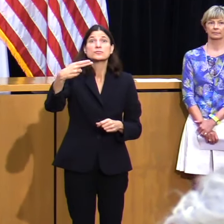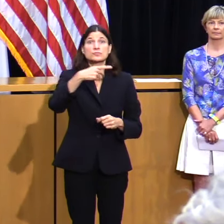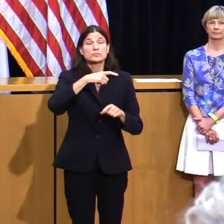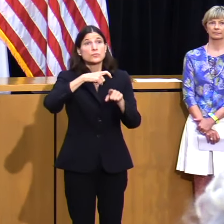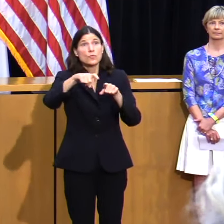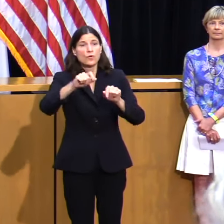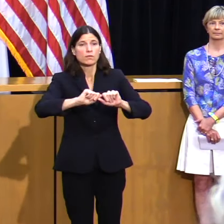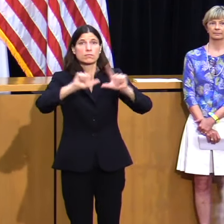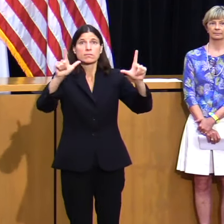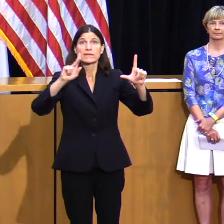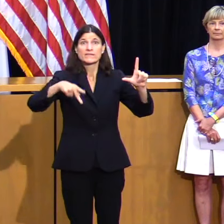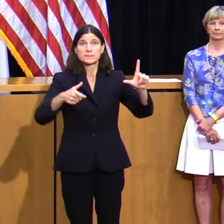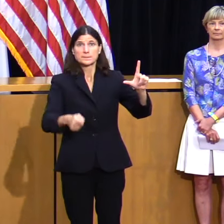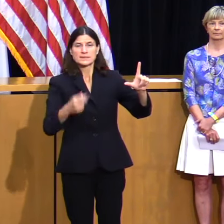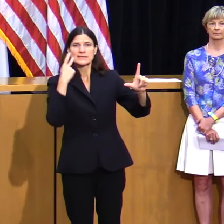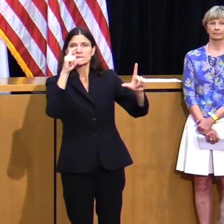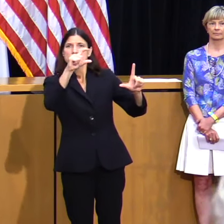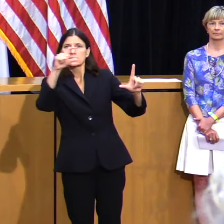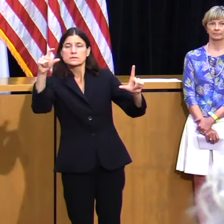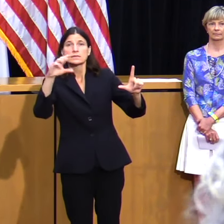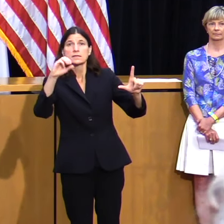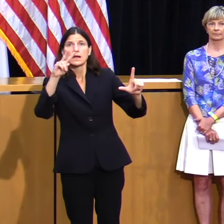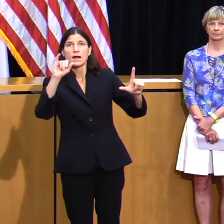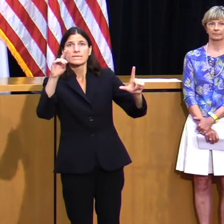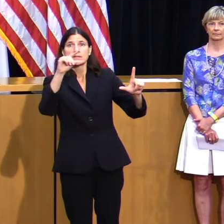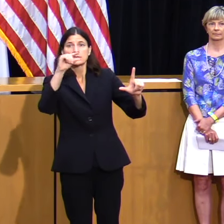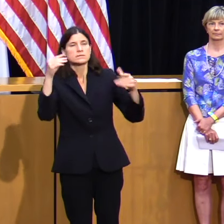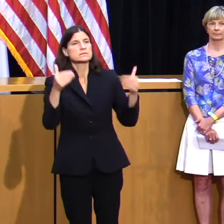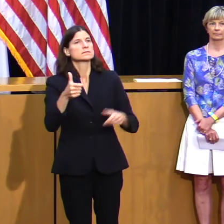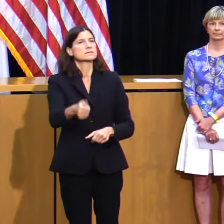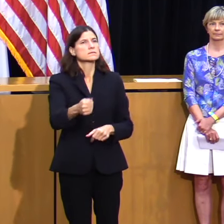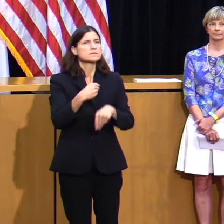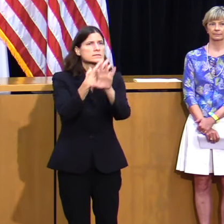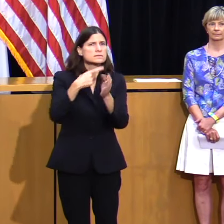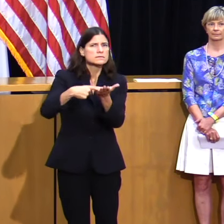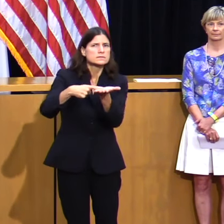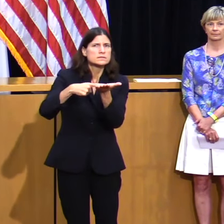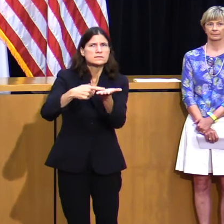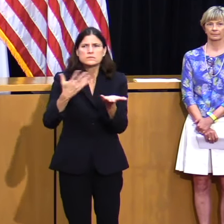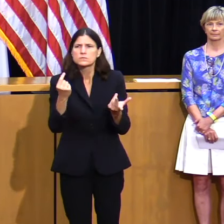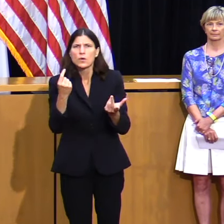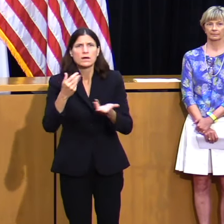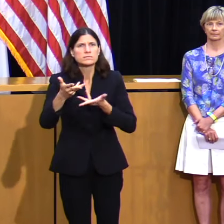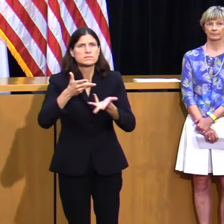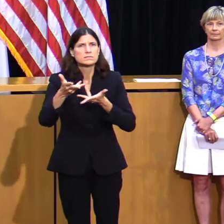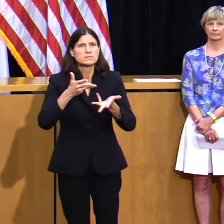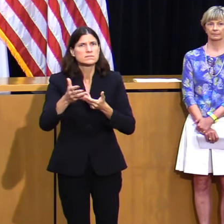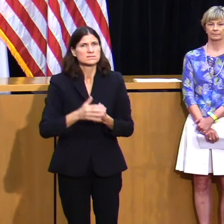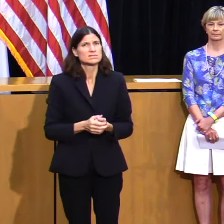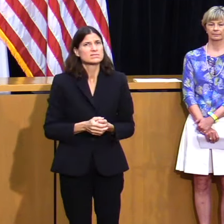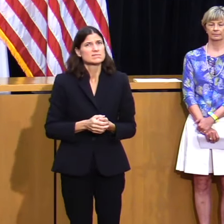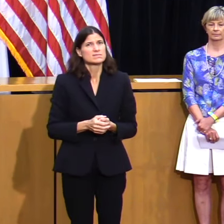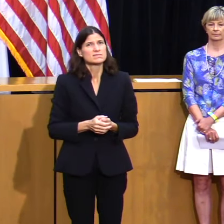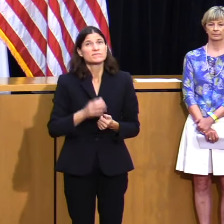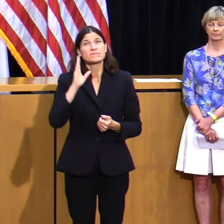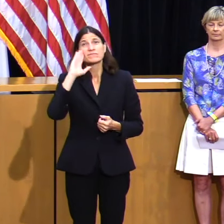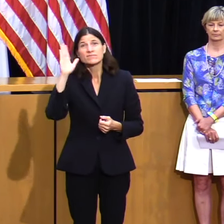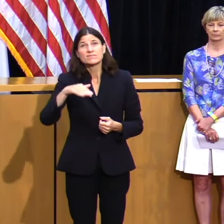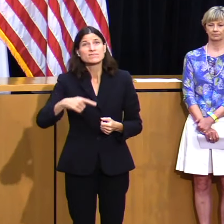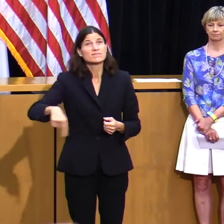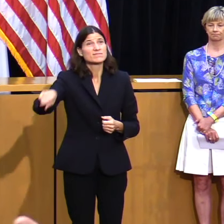We are far from not powerless in this fight, and we need to continue to do the things we know we can do that can contain the